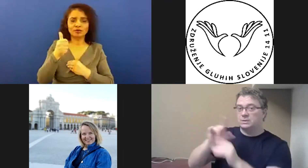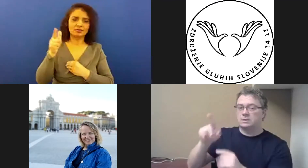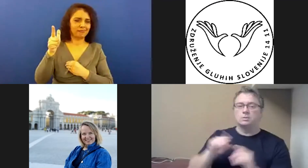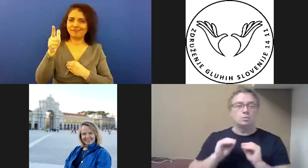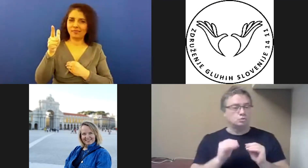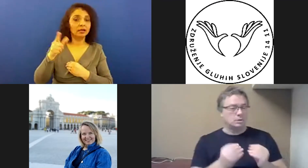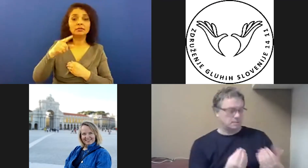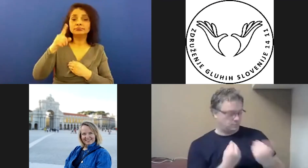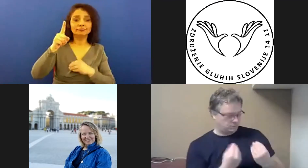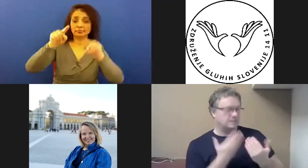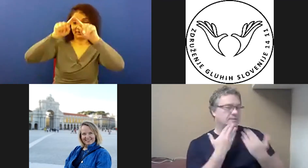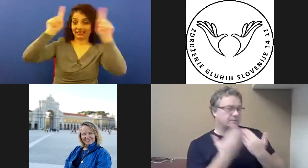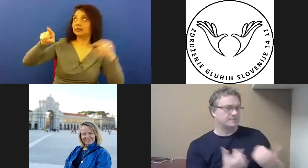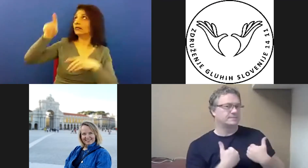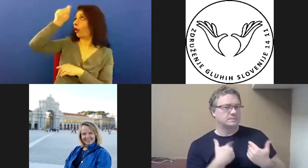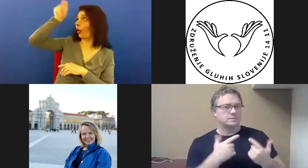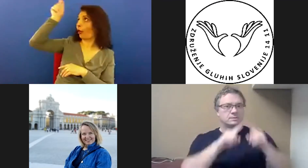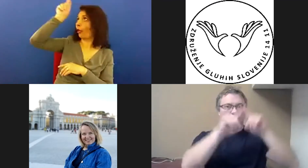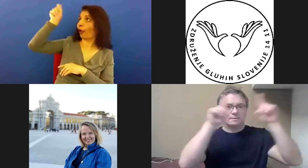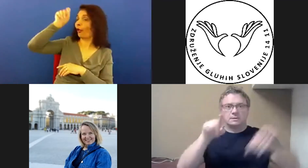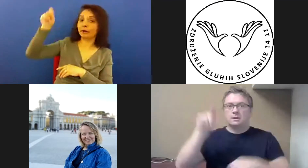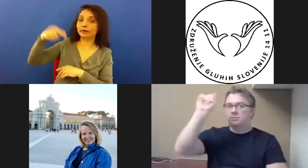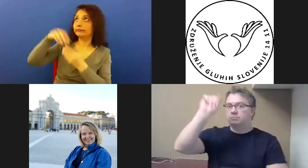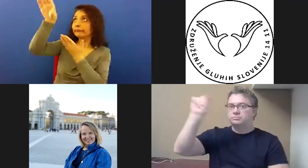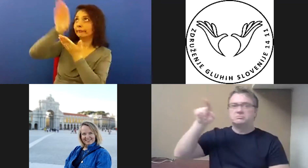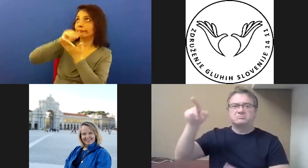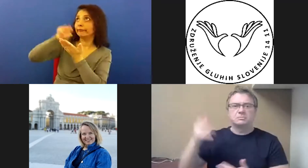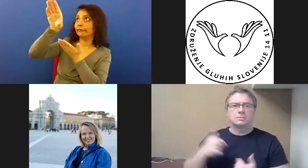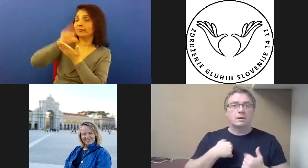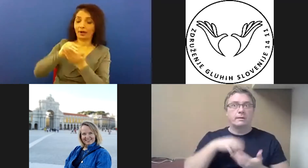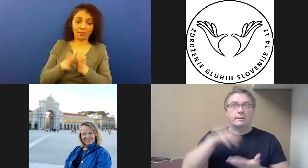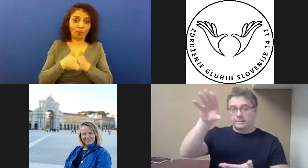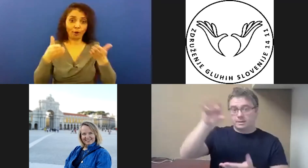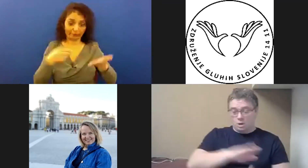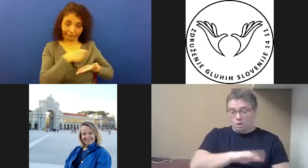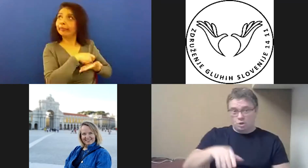our teachers how to sign.